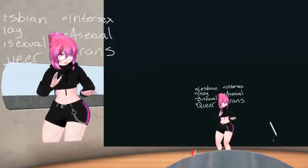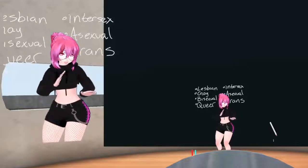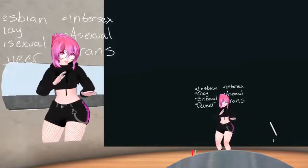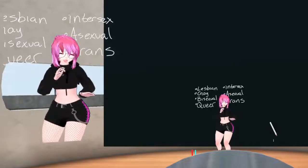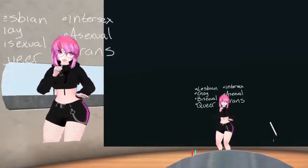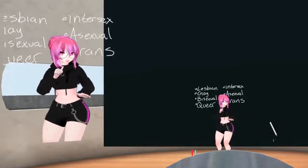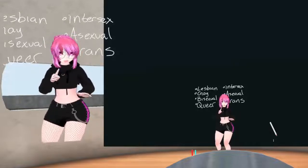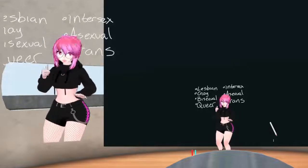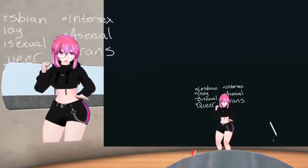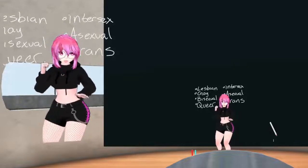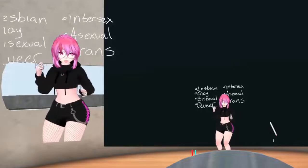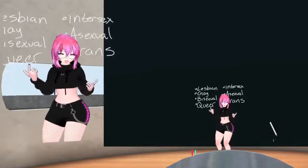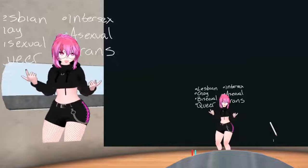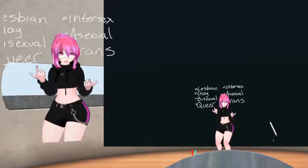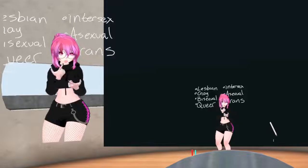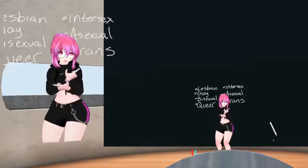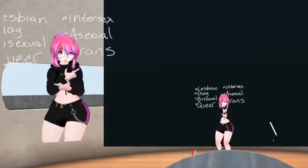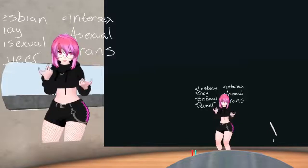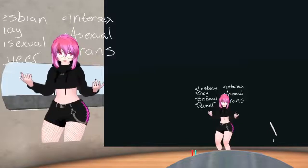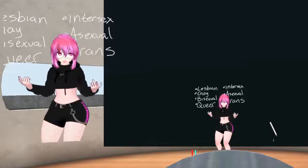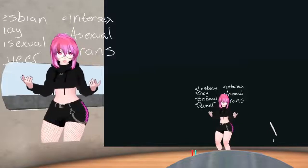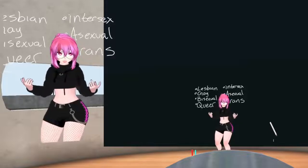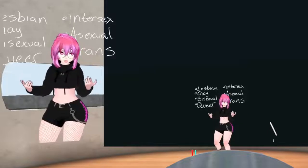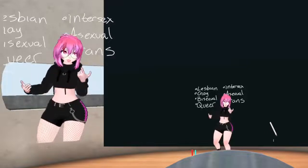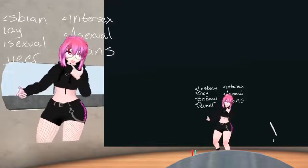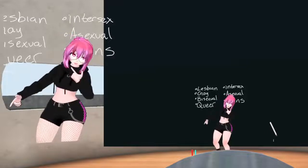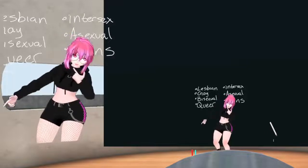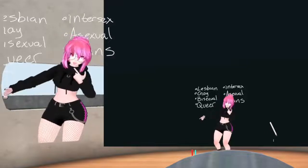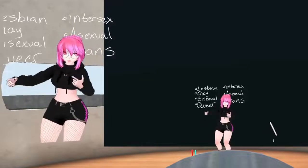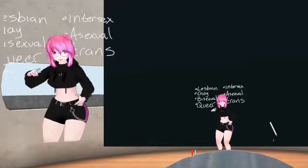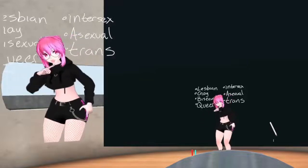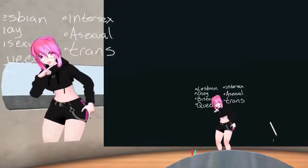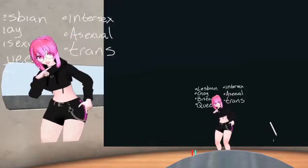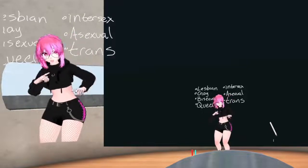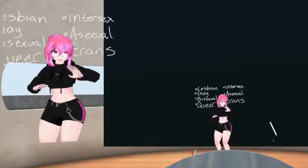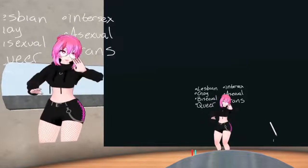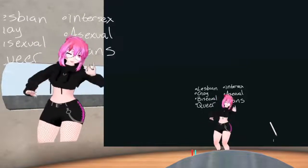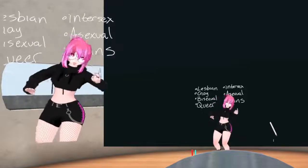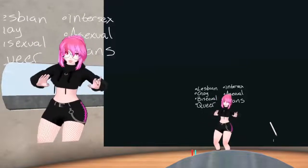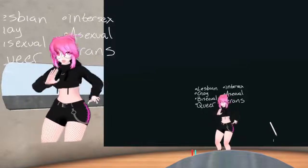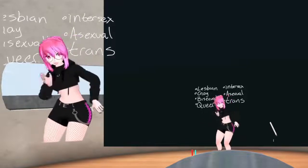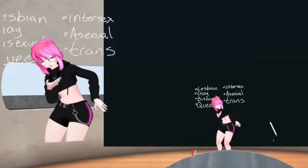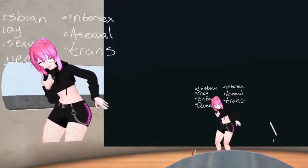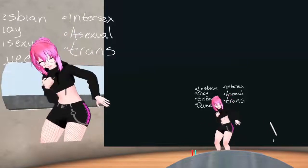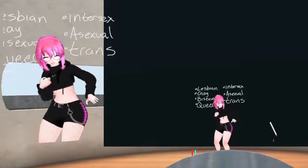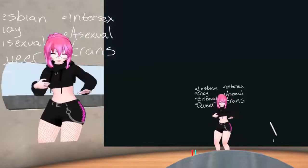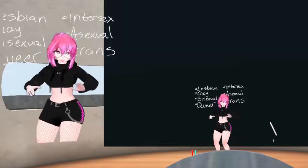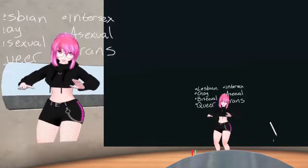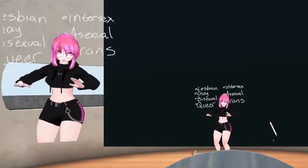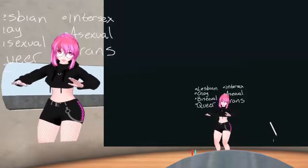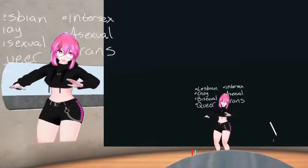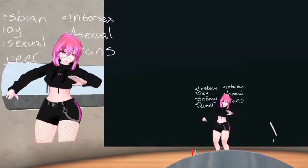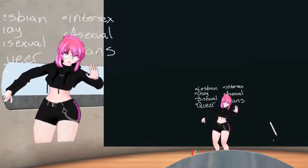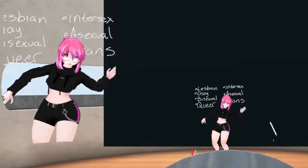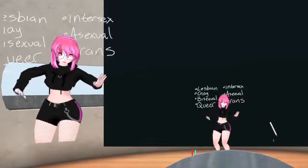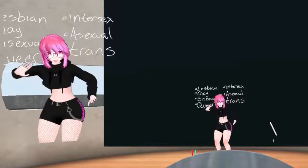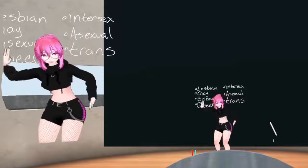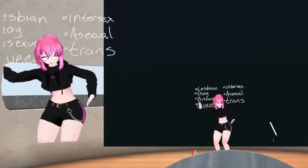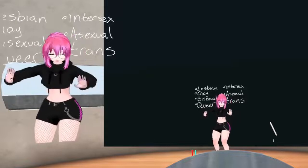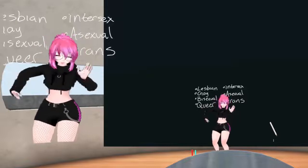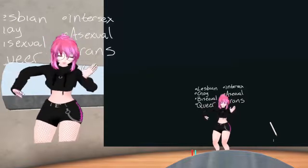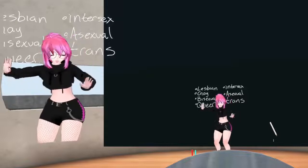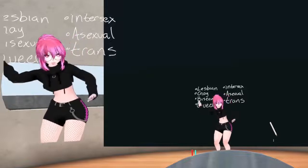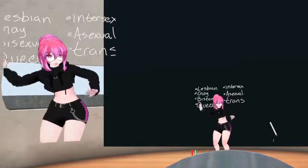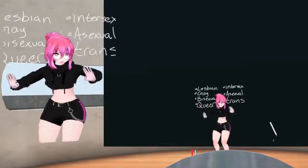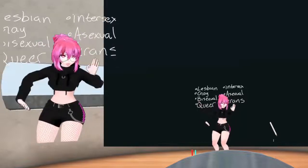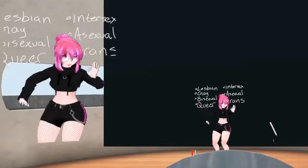that's totally fine as long as you don't switch. So you're not doing like lesbian, gay, bi, trans,